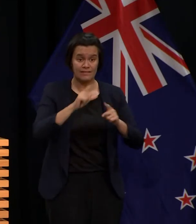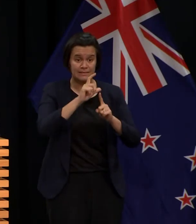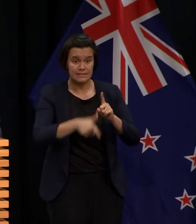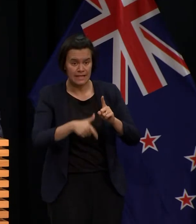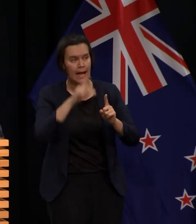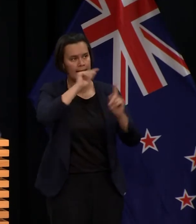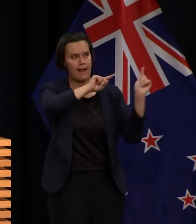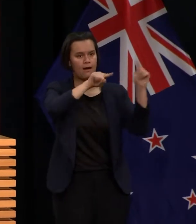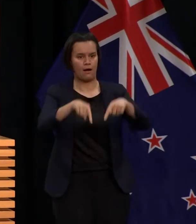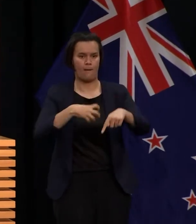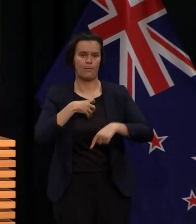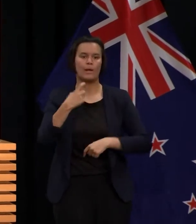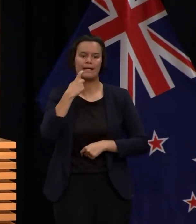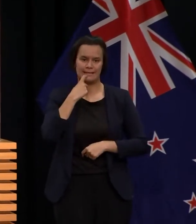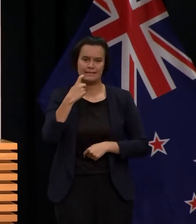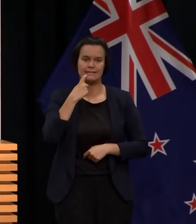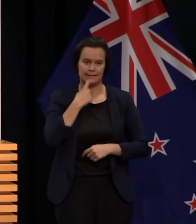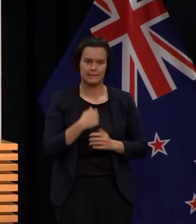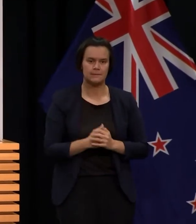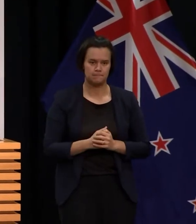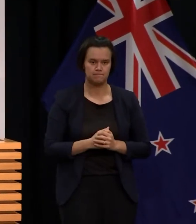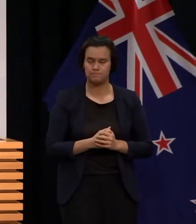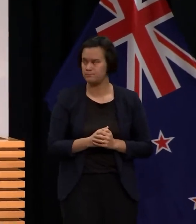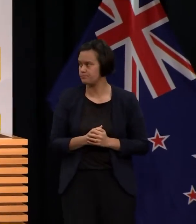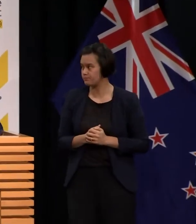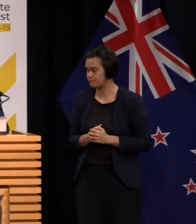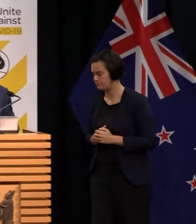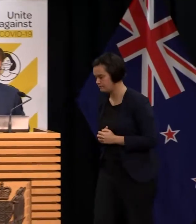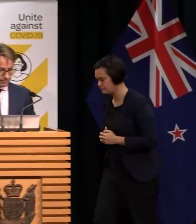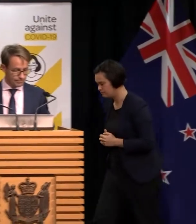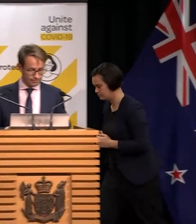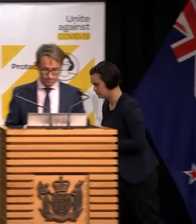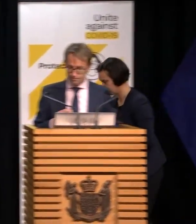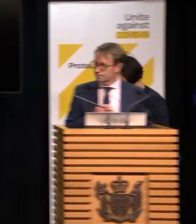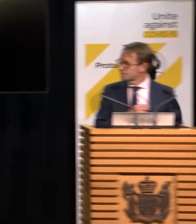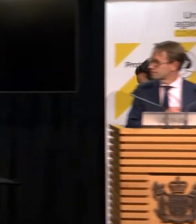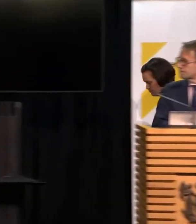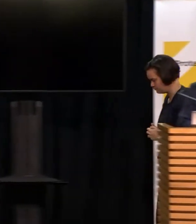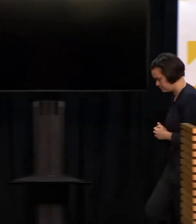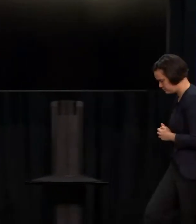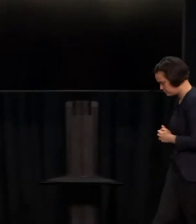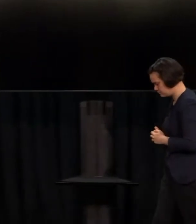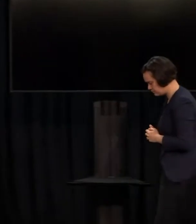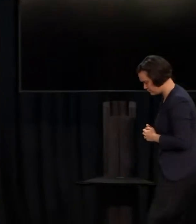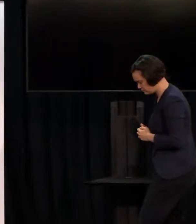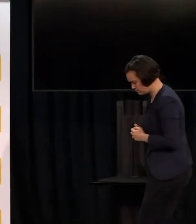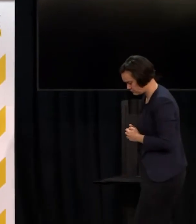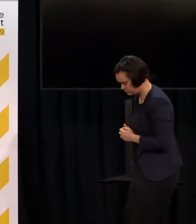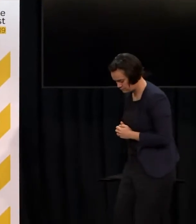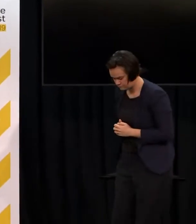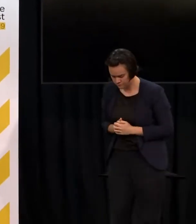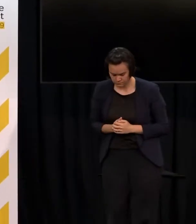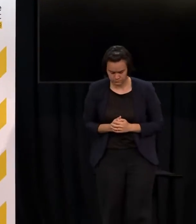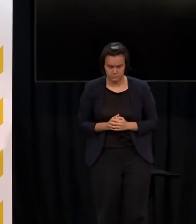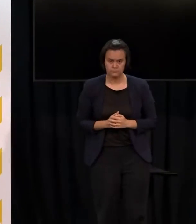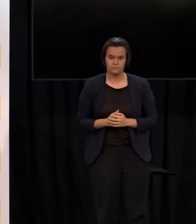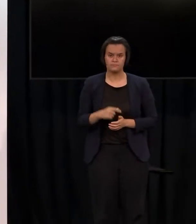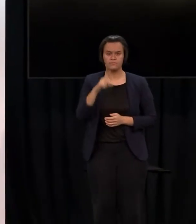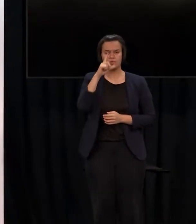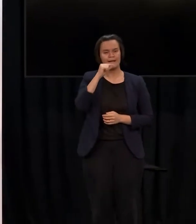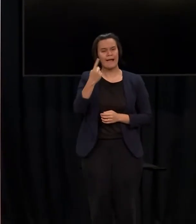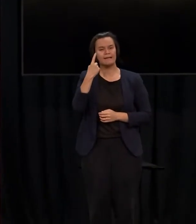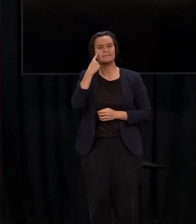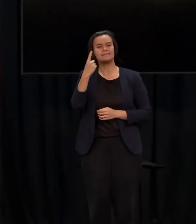system. Back to you, Prime Minister. Thank you, Dr. Bloomfield. As you can see, there are a couple of key points that we wanted to share today.